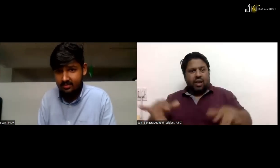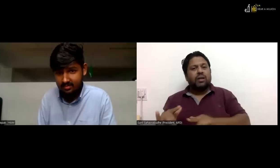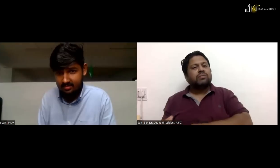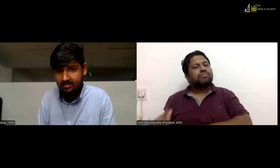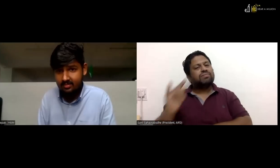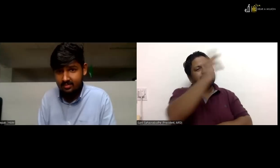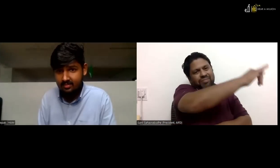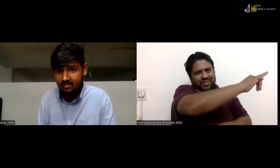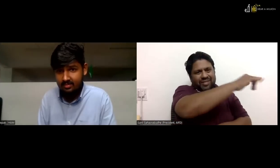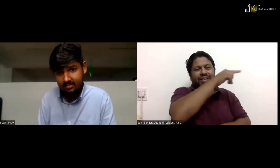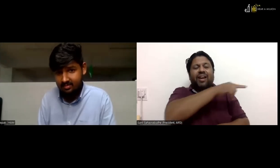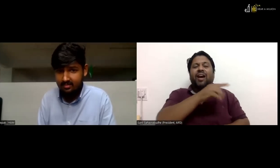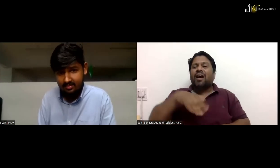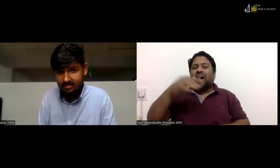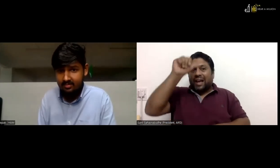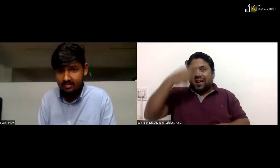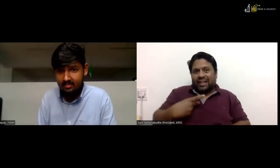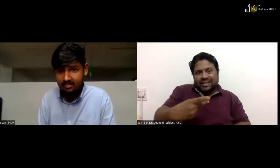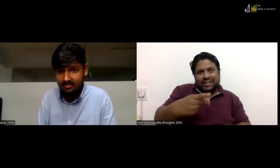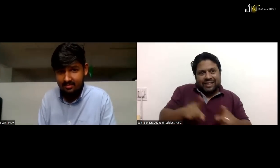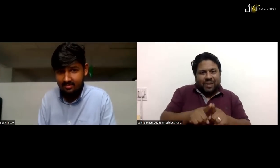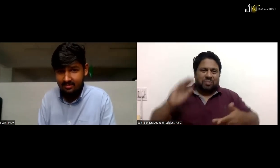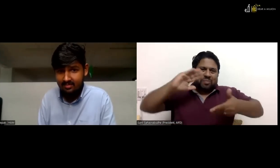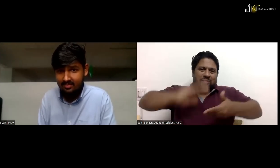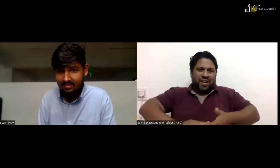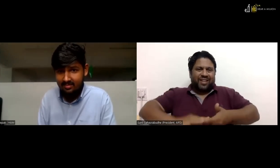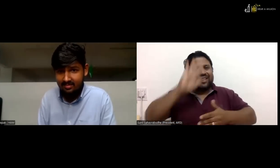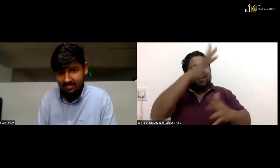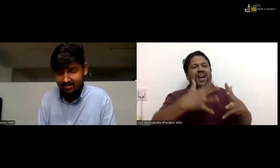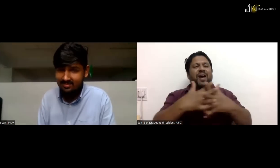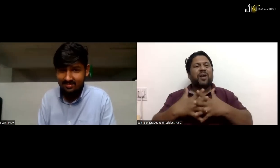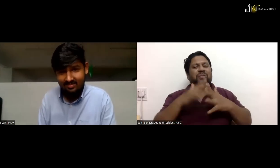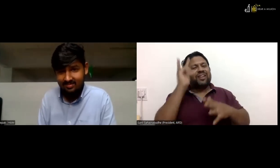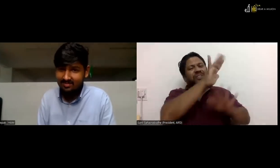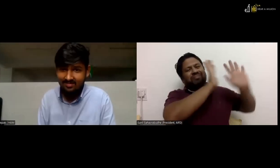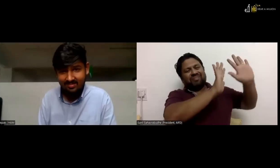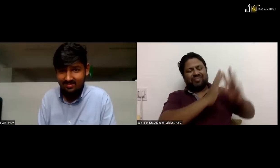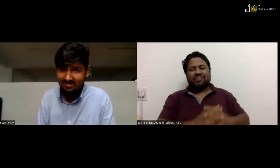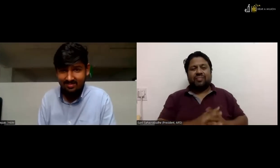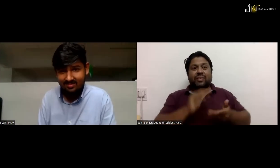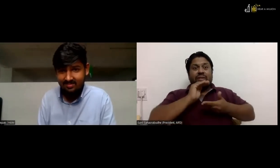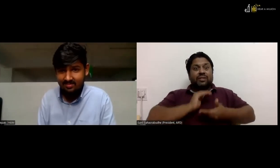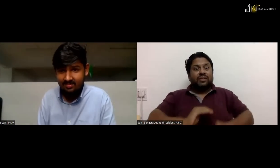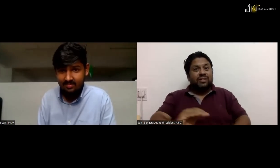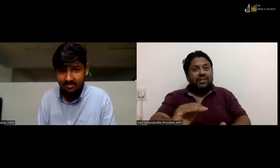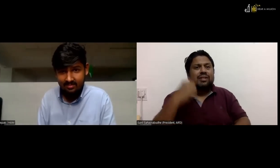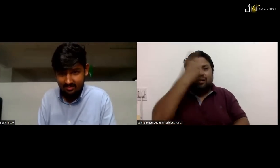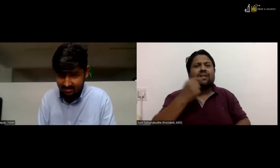the engineering. We had the many ITians within us. So in India, as like us,